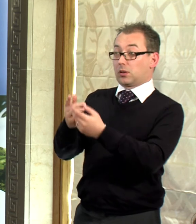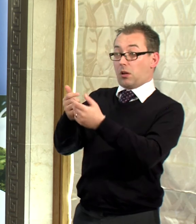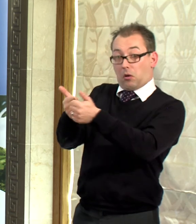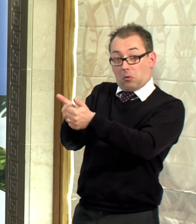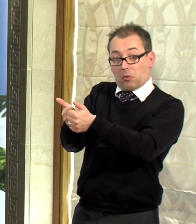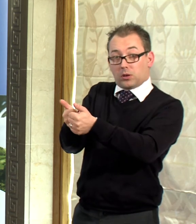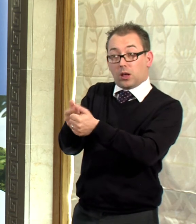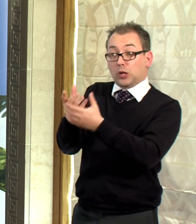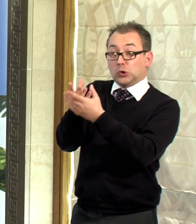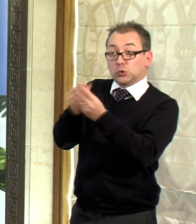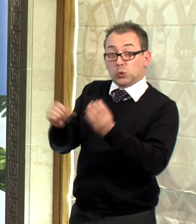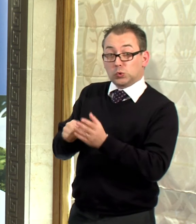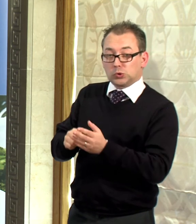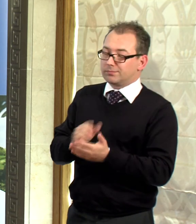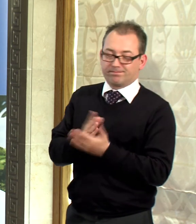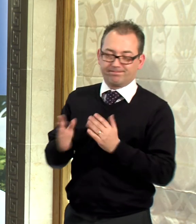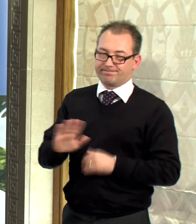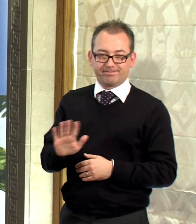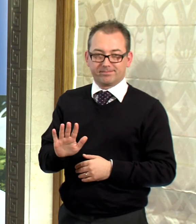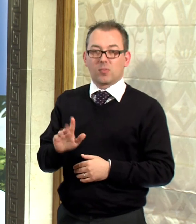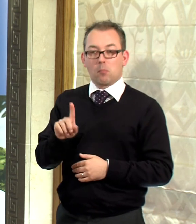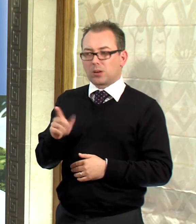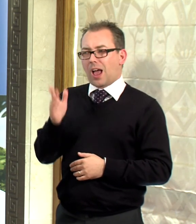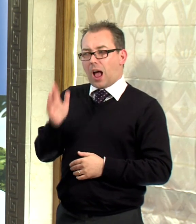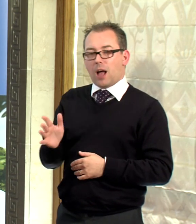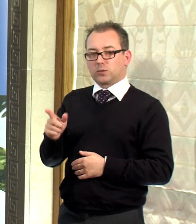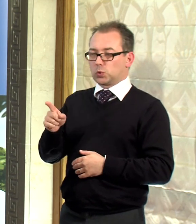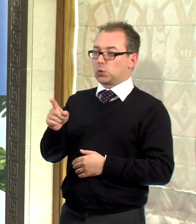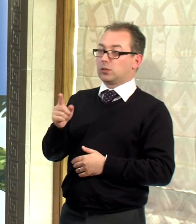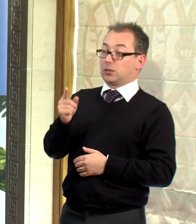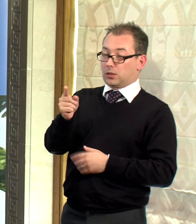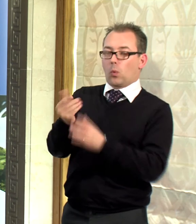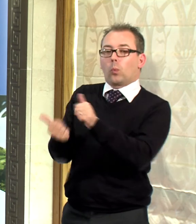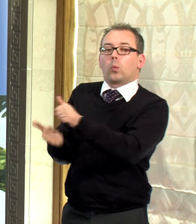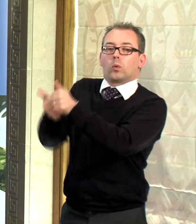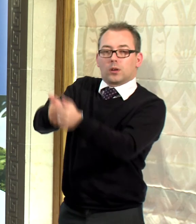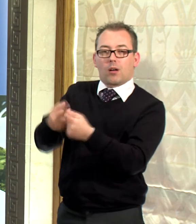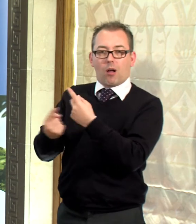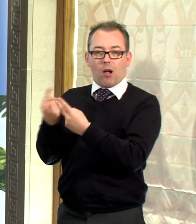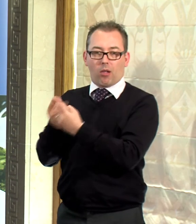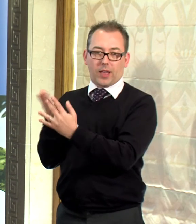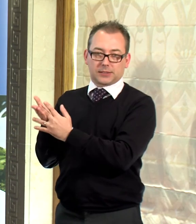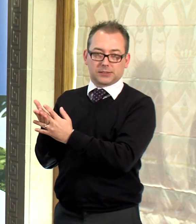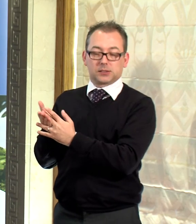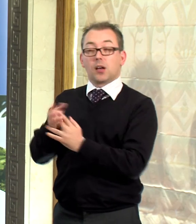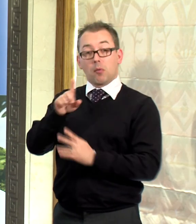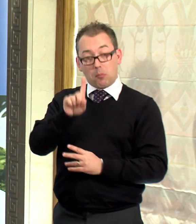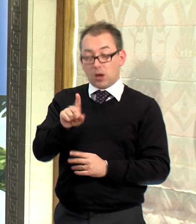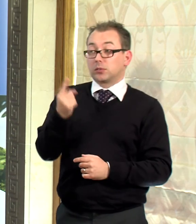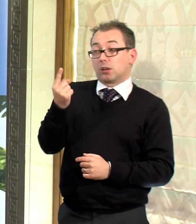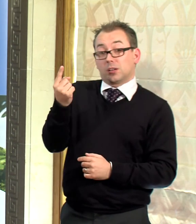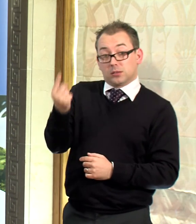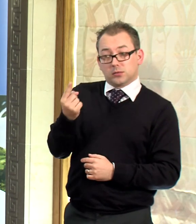solution and must be complemented by other access facilities. However, they do provide